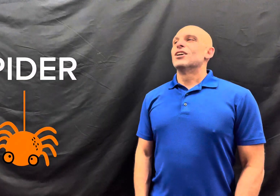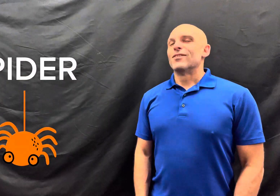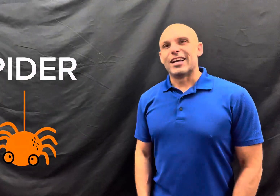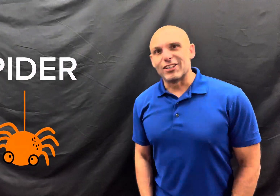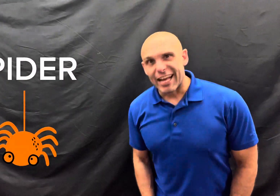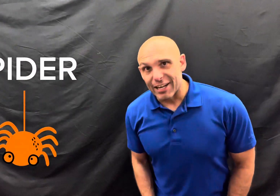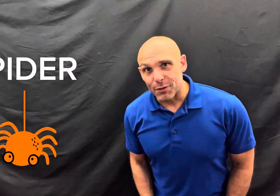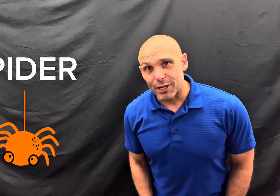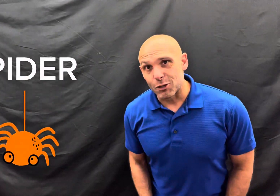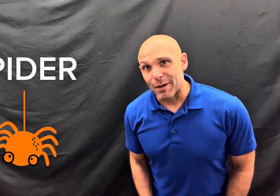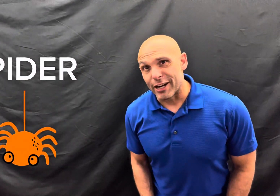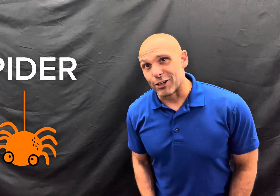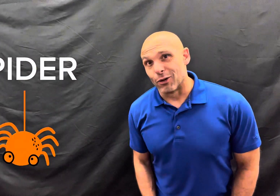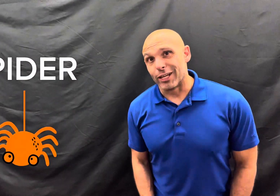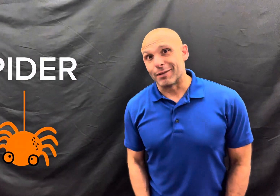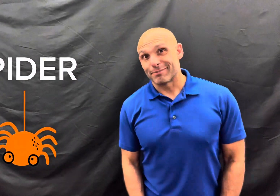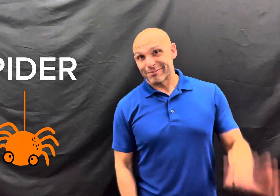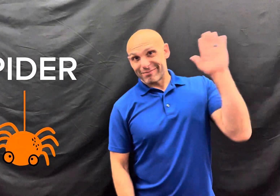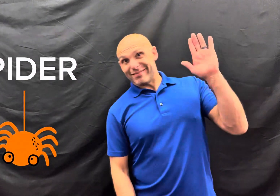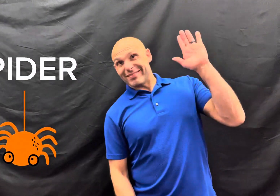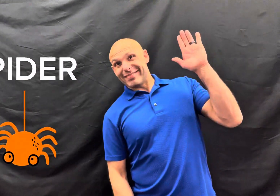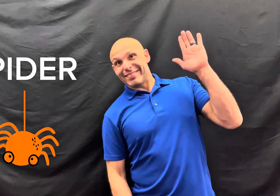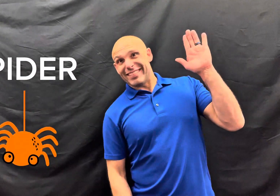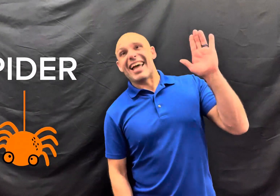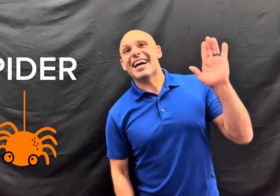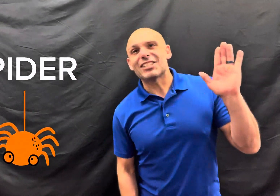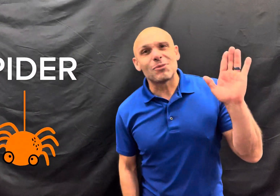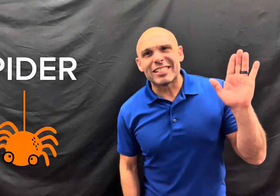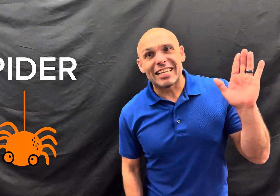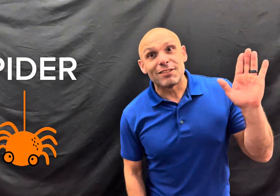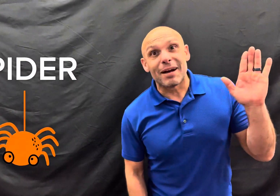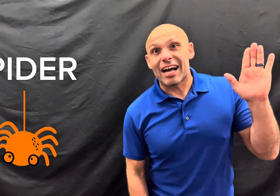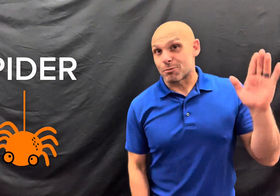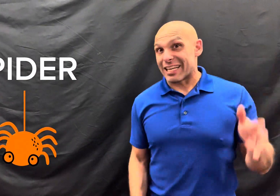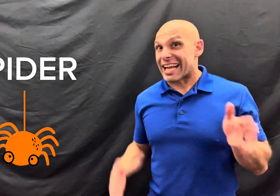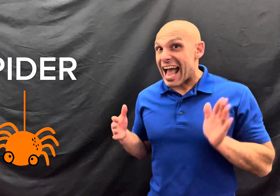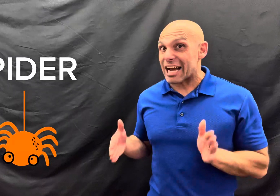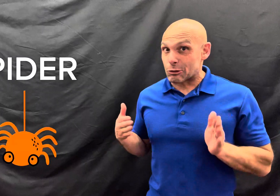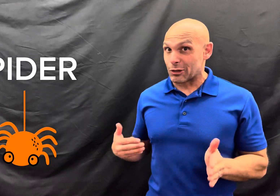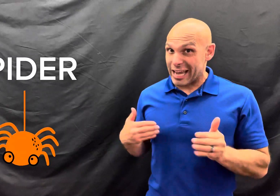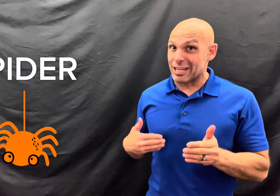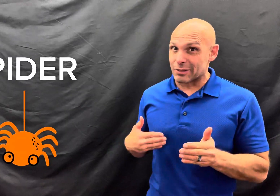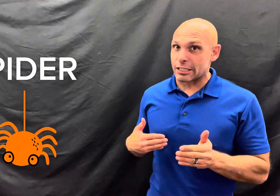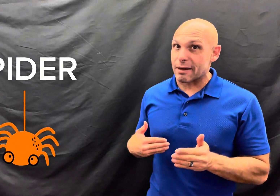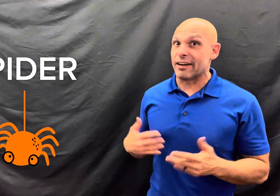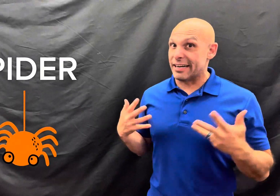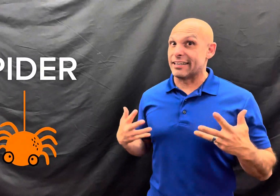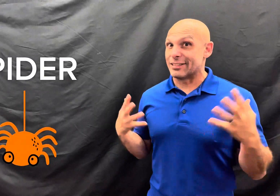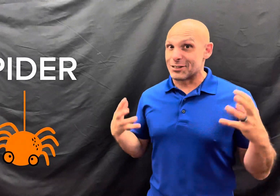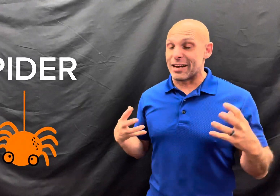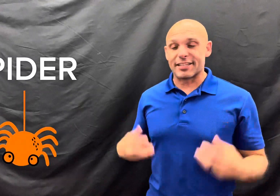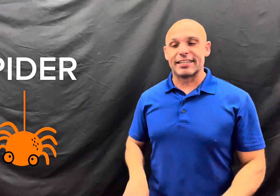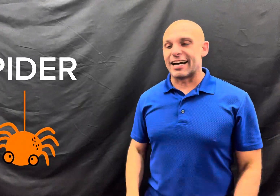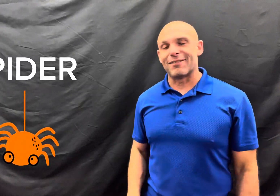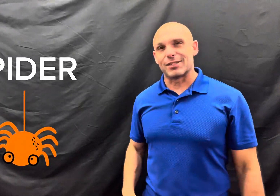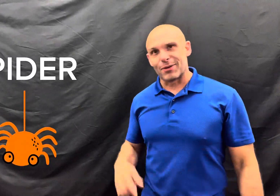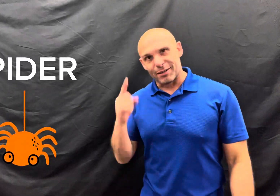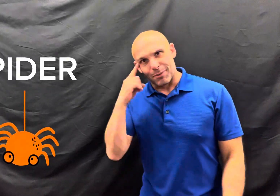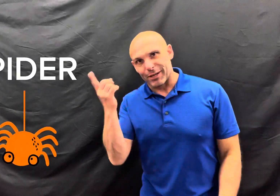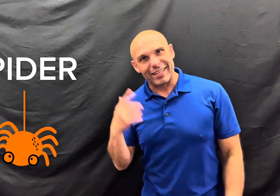Raise your hand if you had a spider growing up. And not just ones that lived in my house, but like actual cage with a spider. I know, a tarantula. I was a weird boy when